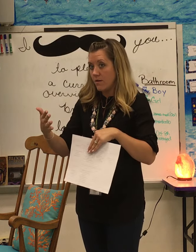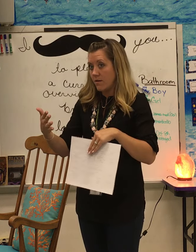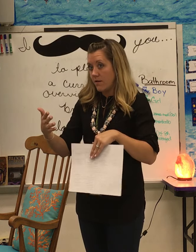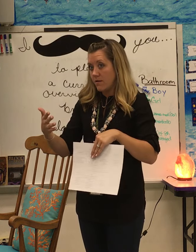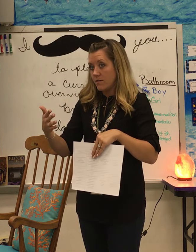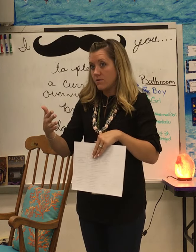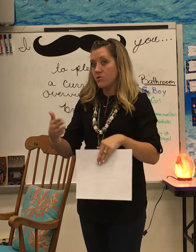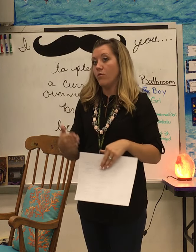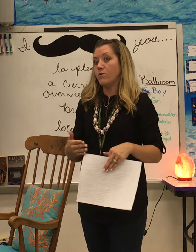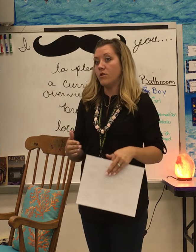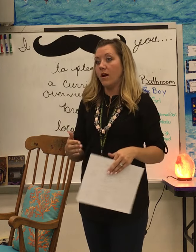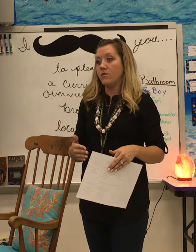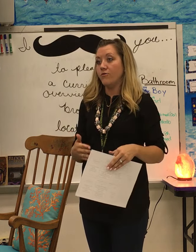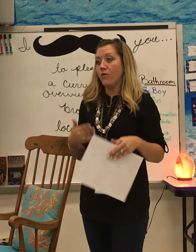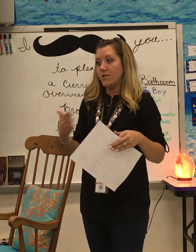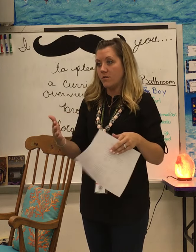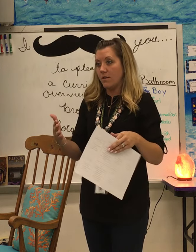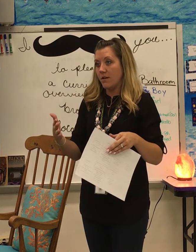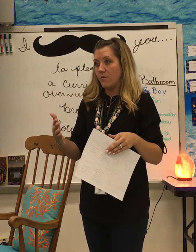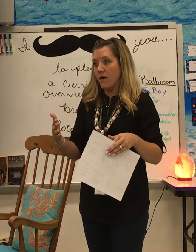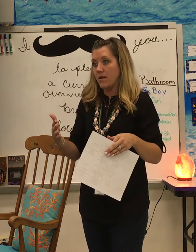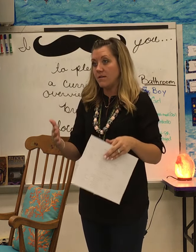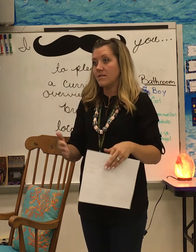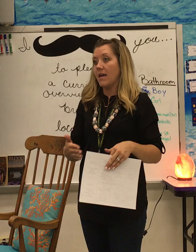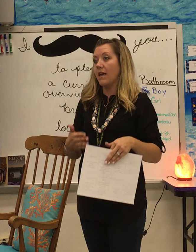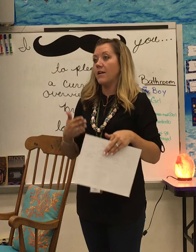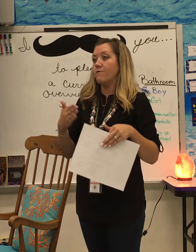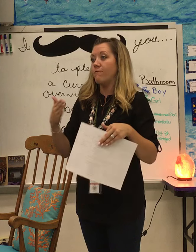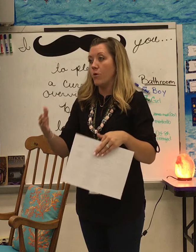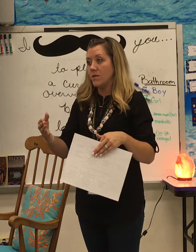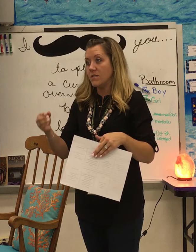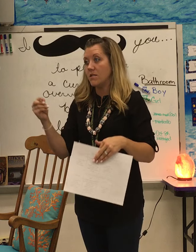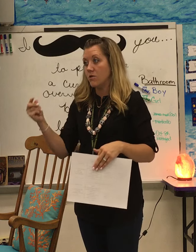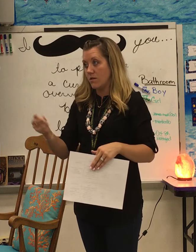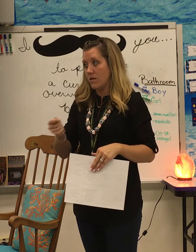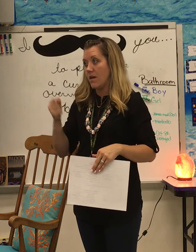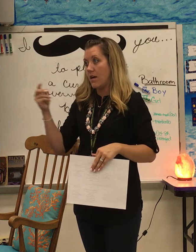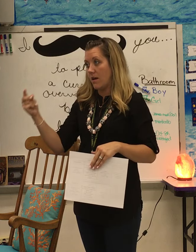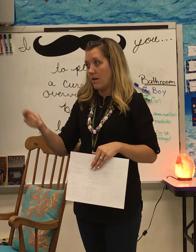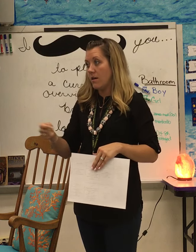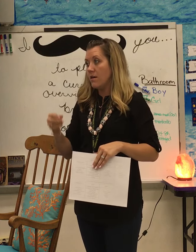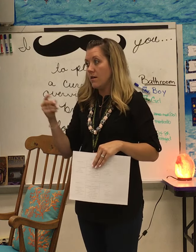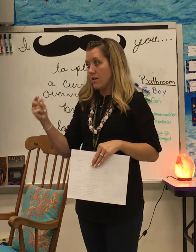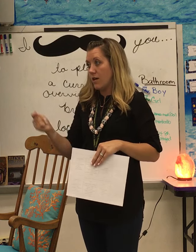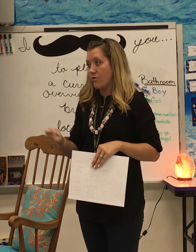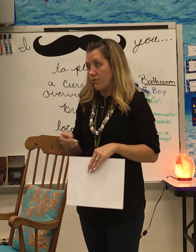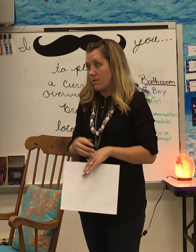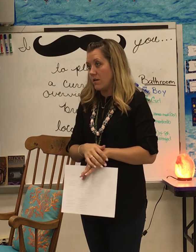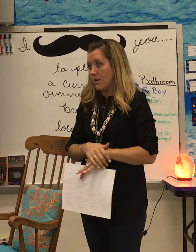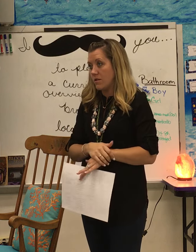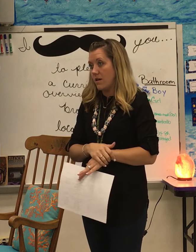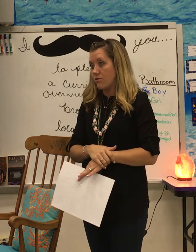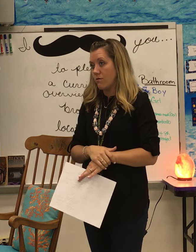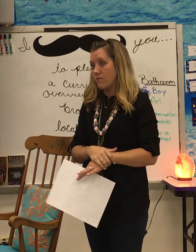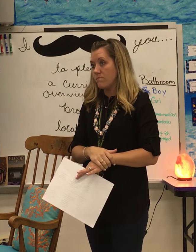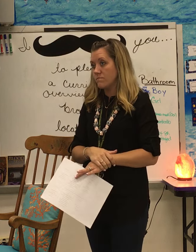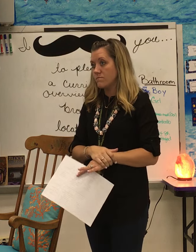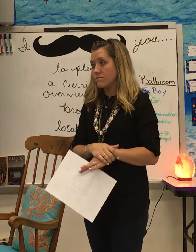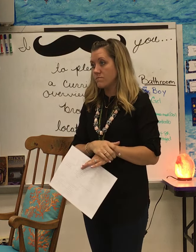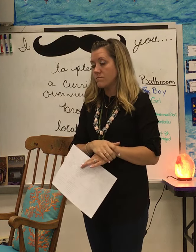goal. So we're trying to foster the independence and fluency so that they can get through what they need